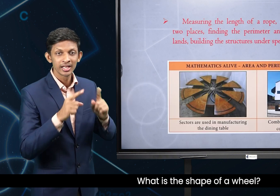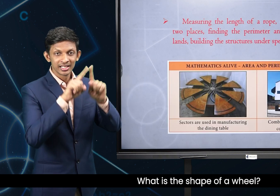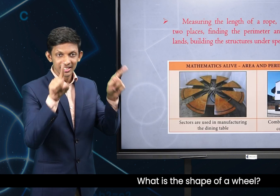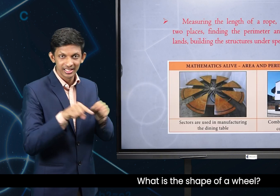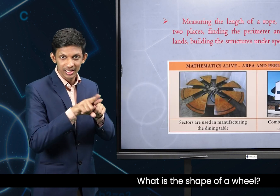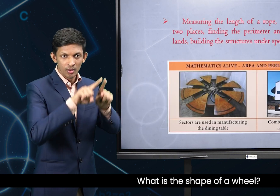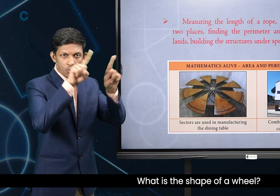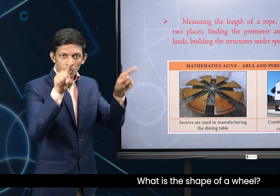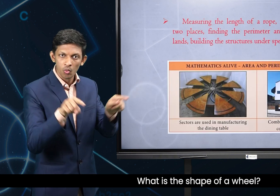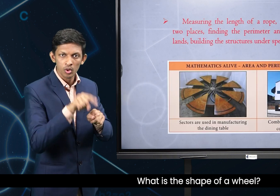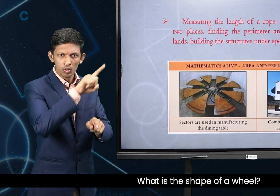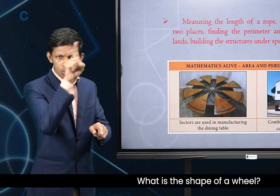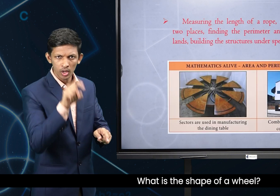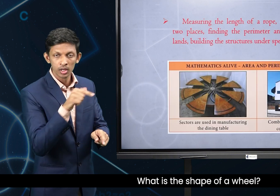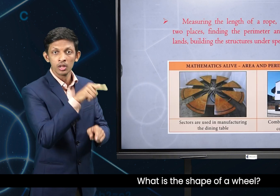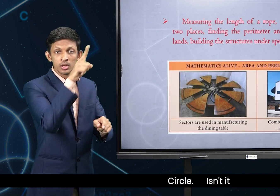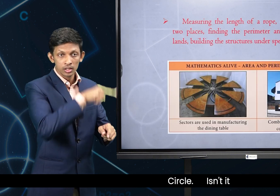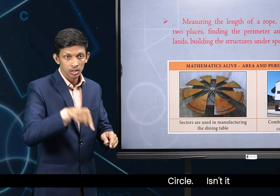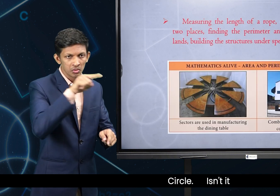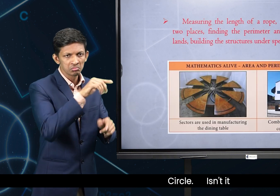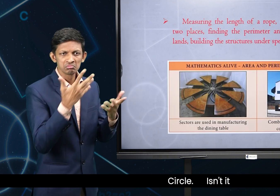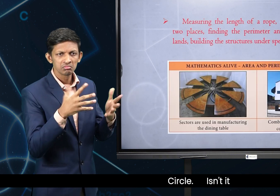What is the shape of a wheel? Circle, isn't it?